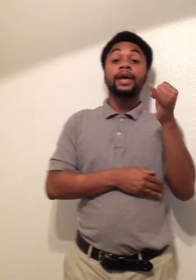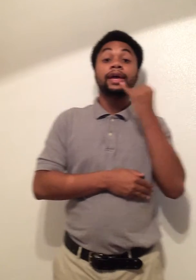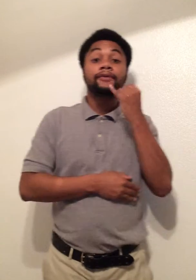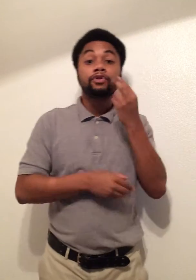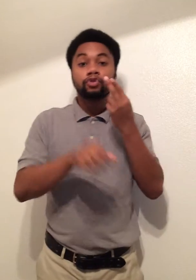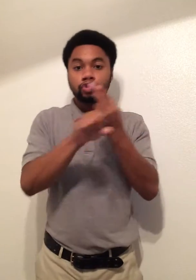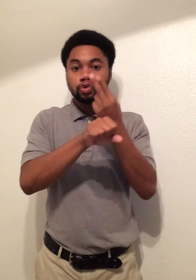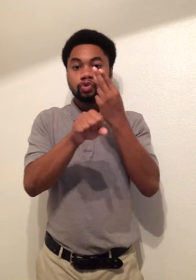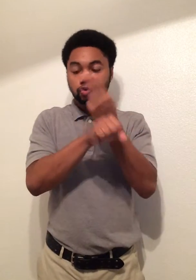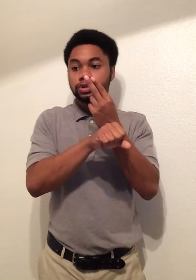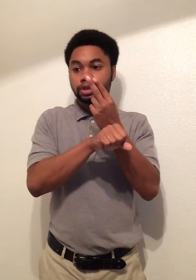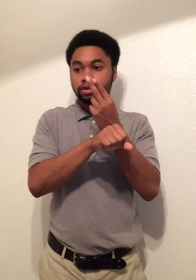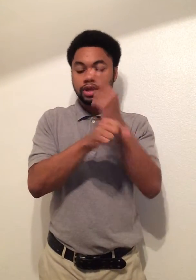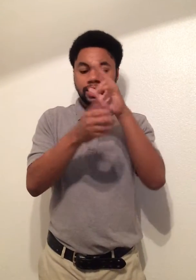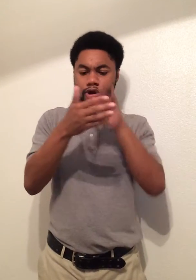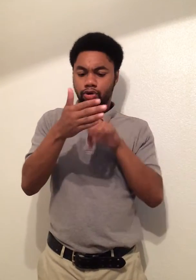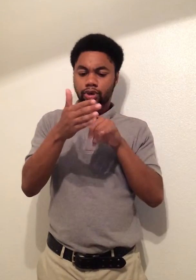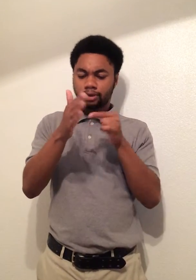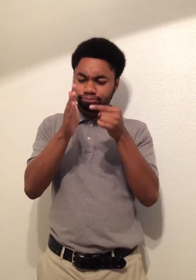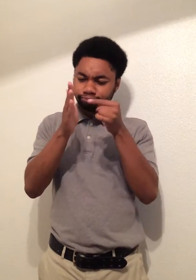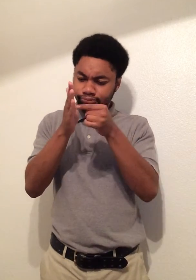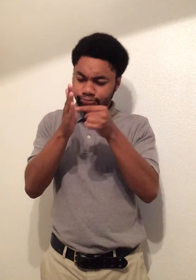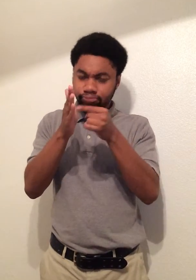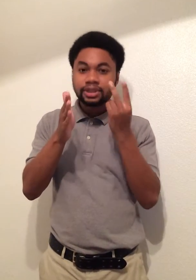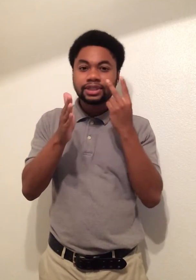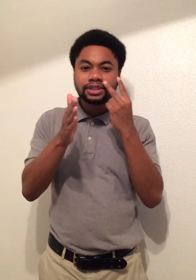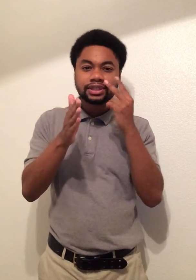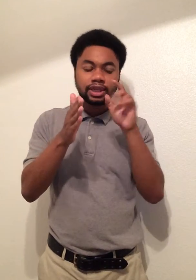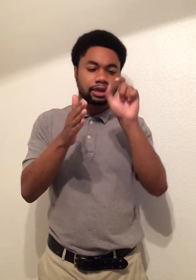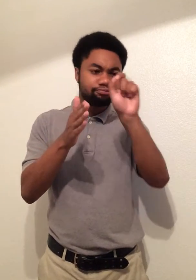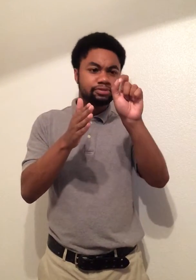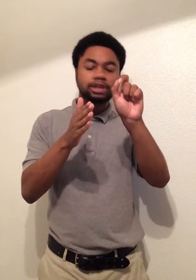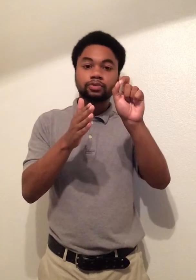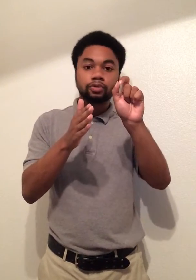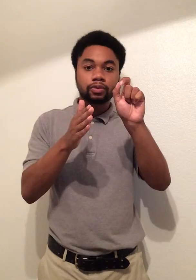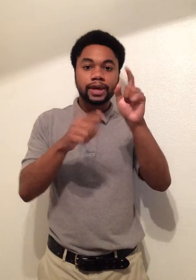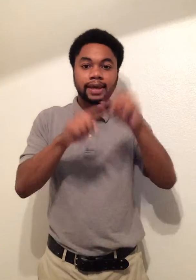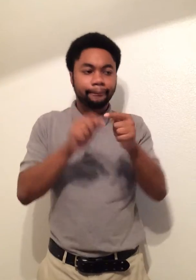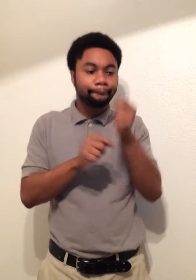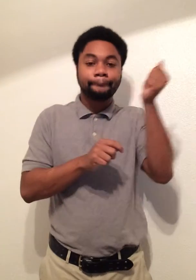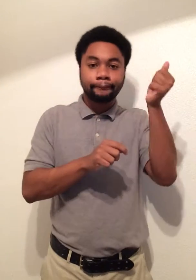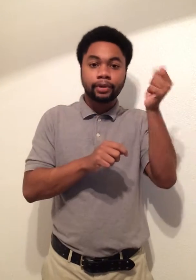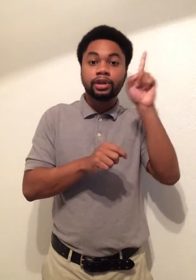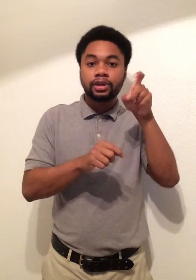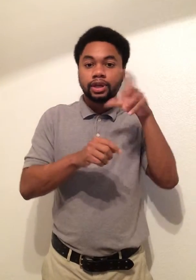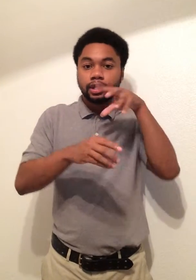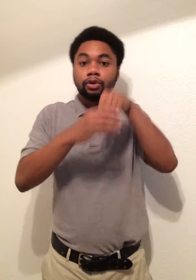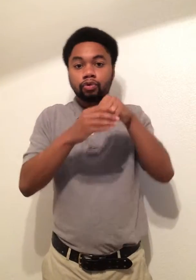leave a decimal off when you're writing an answer? No. So the answer was